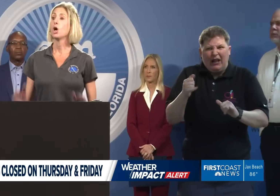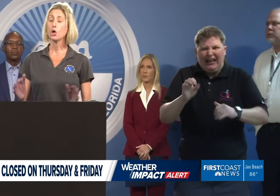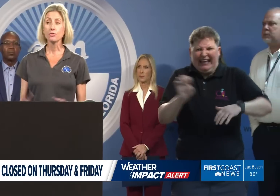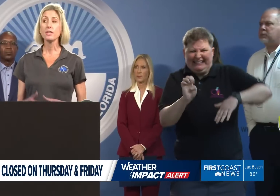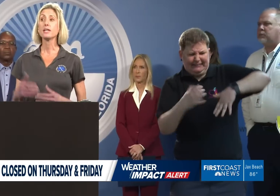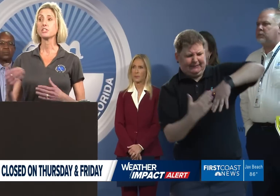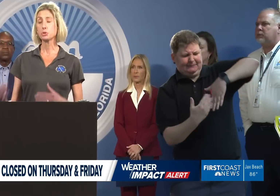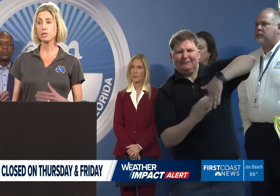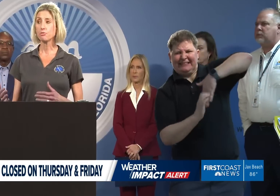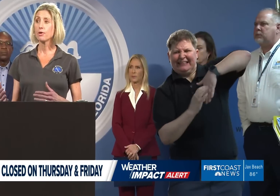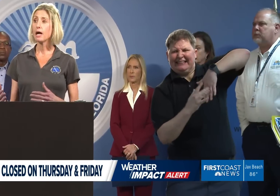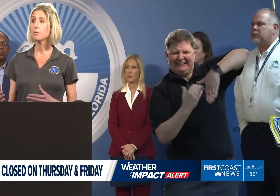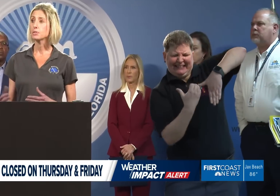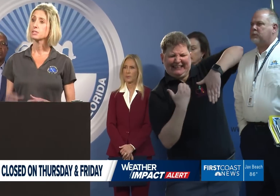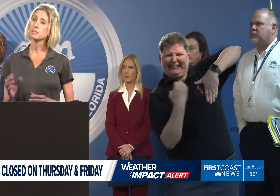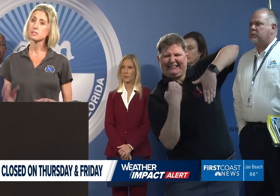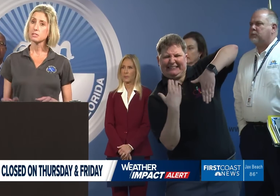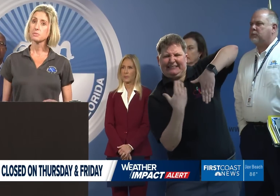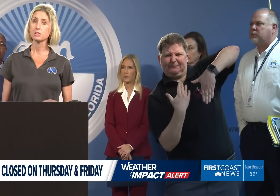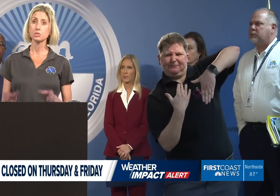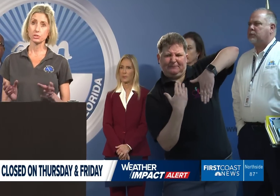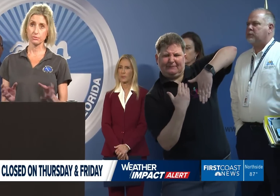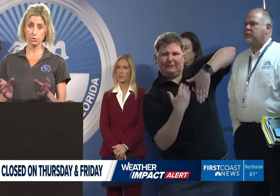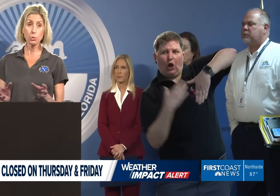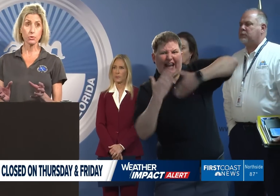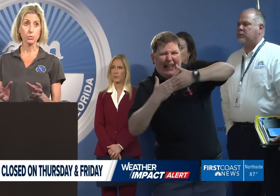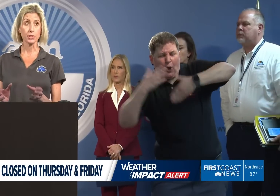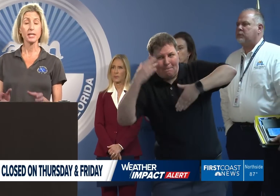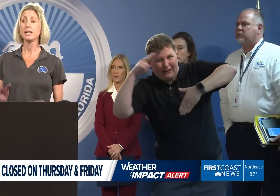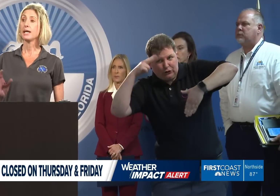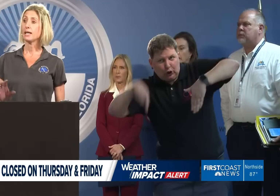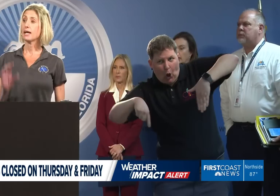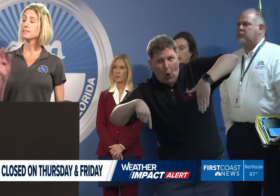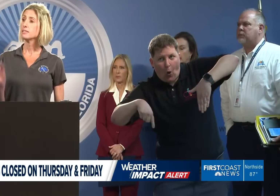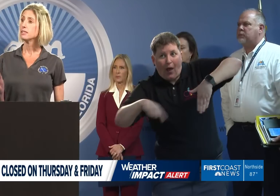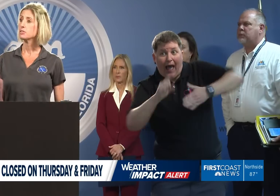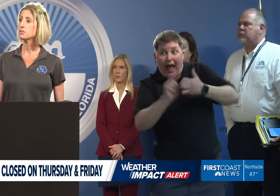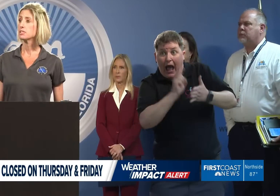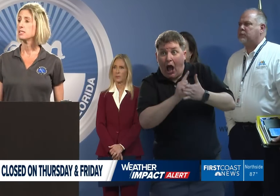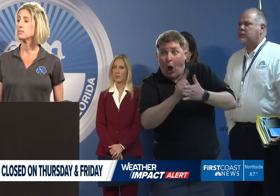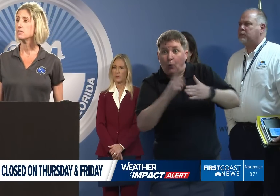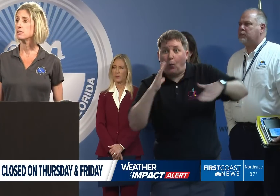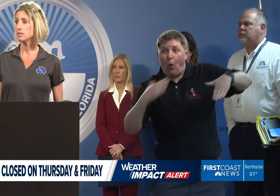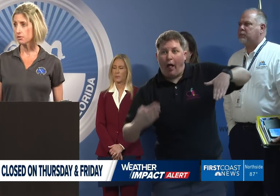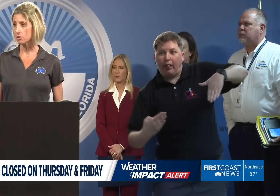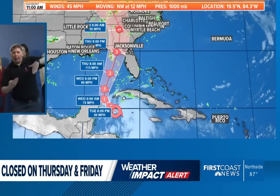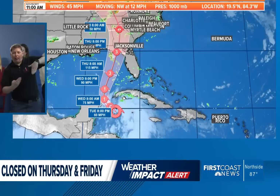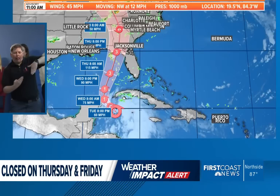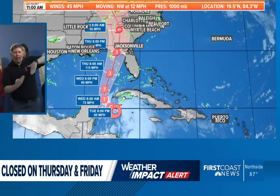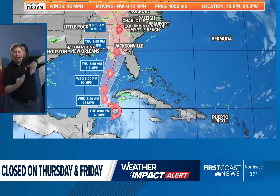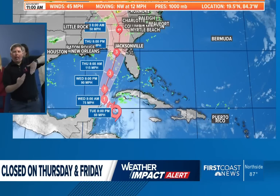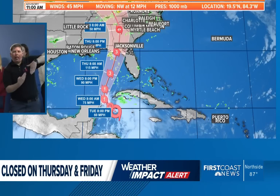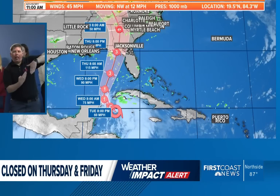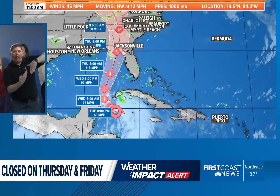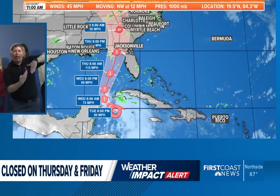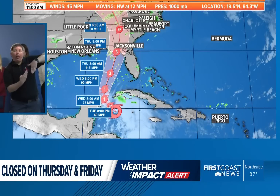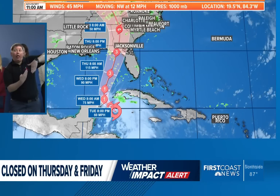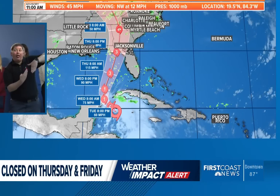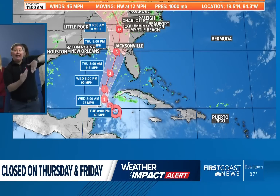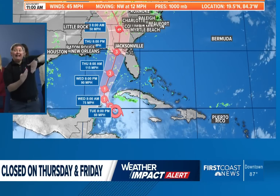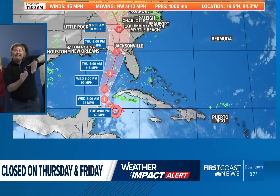Mexico. Over the next 24 hours, the system's going to drift northward, and as it enters into the southern Gulf of